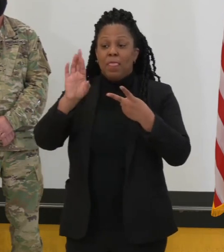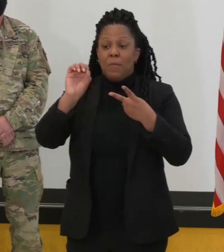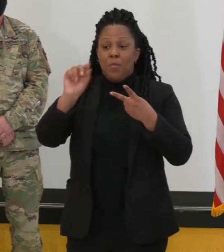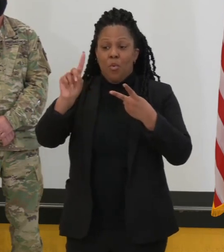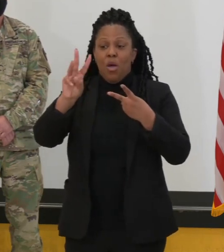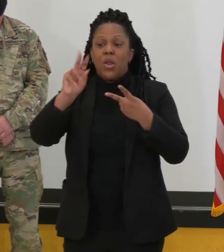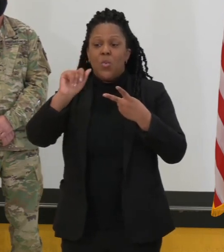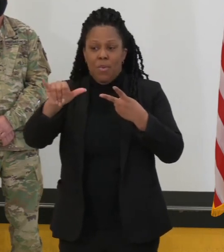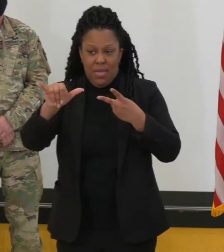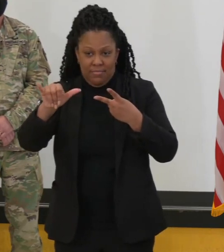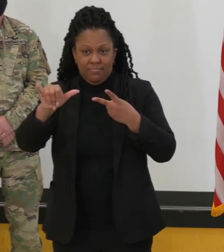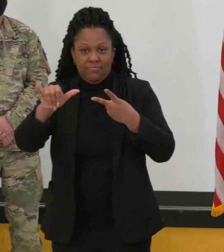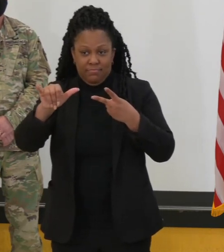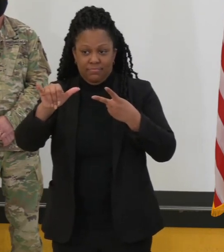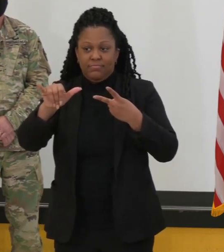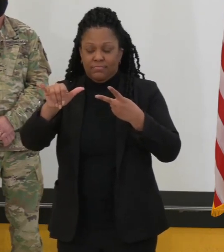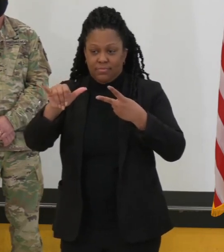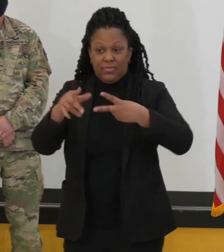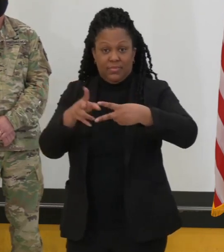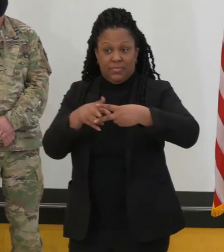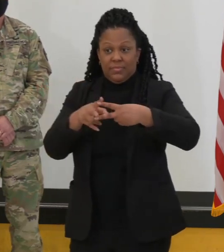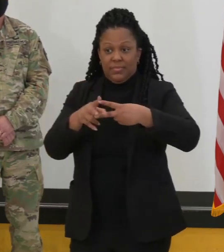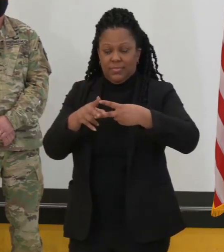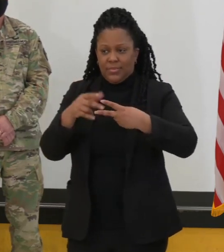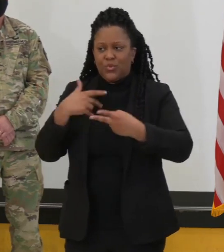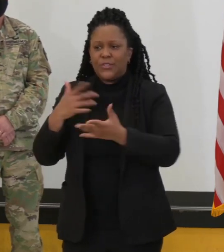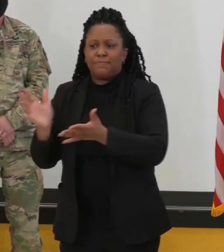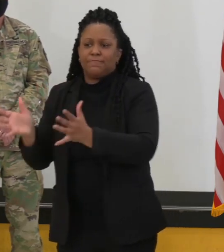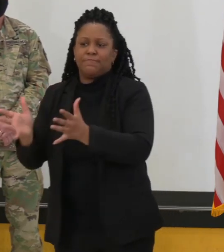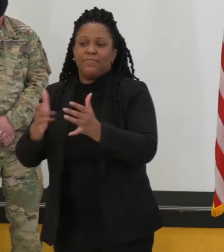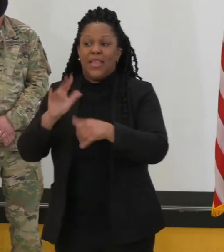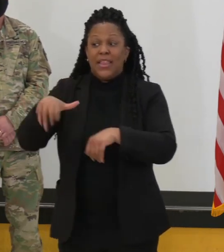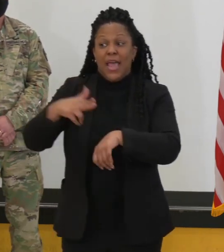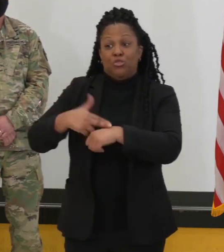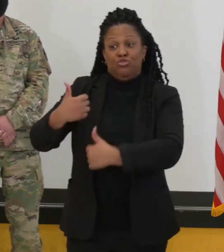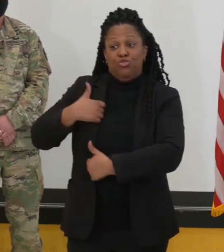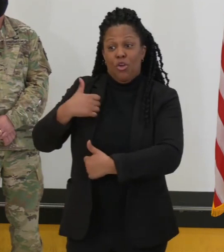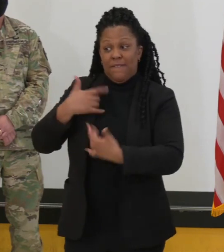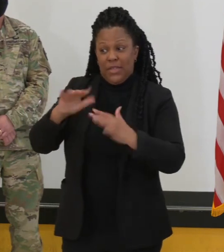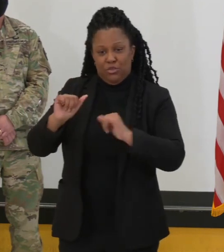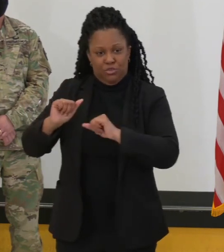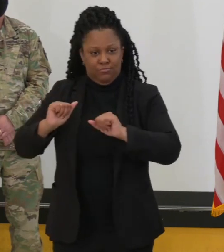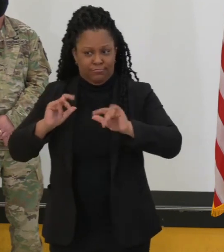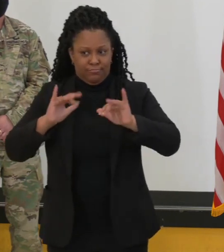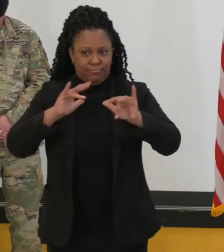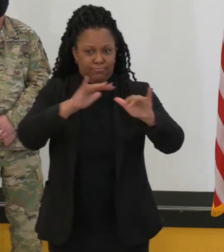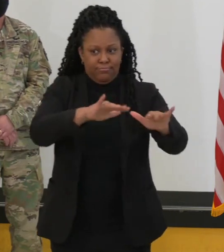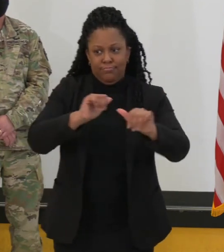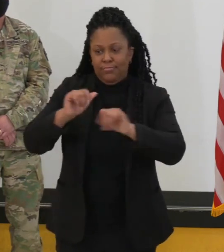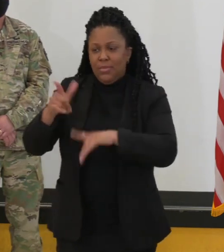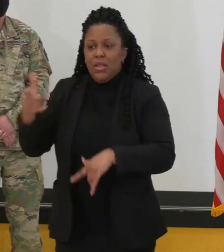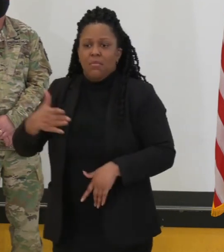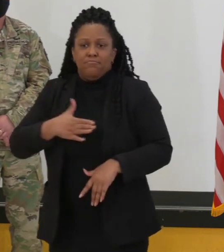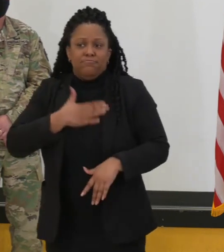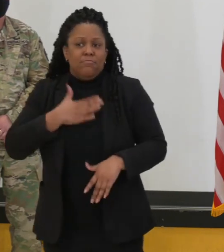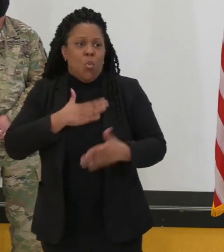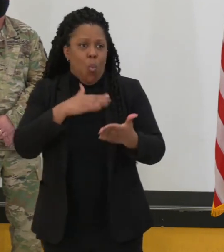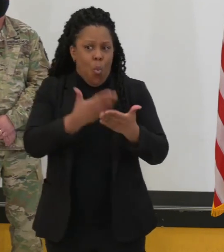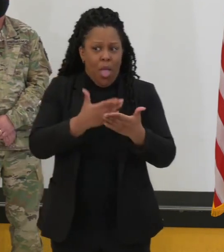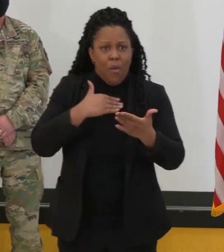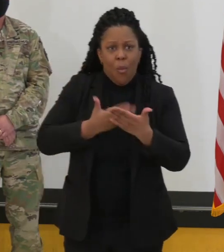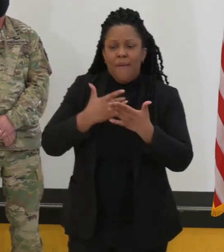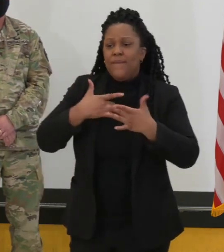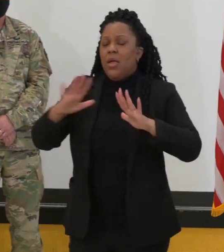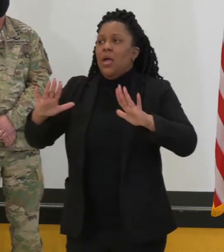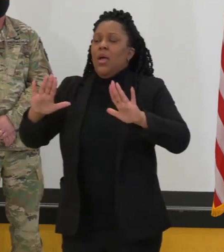General Mankey's soldiers out there along with our law enforcement personnel, and that will continue. The other thing I do want